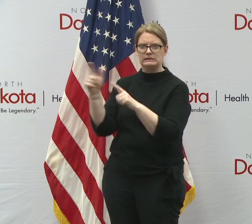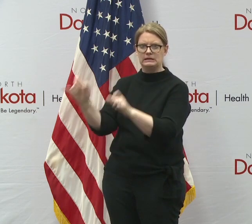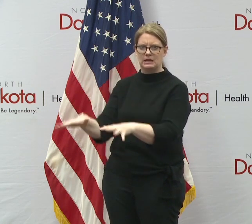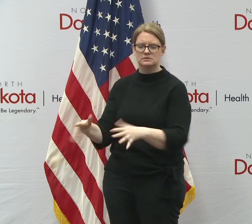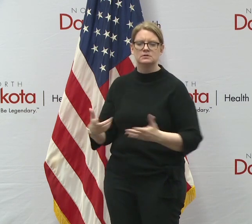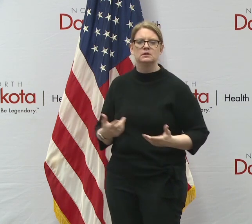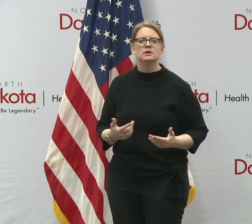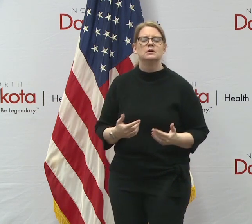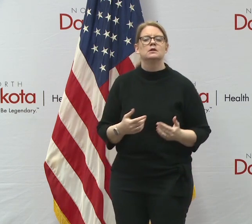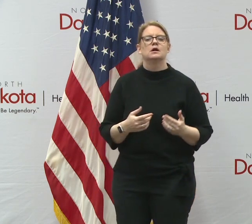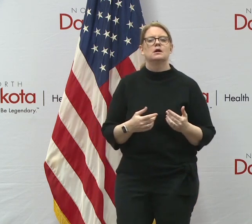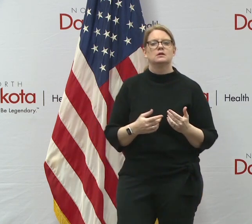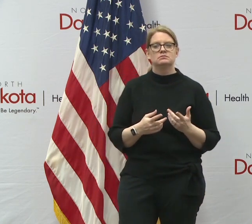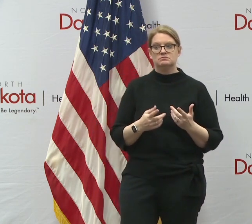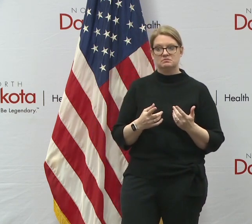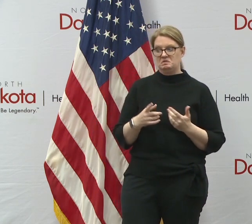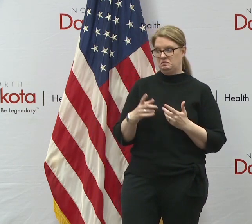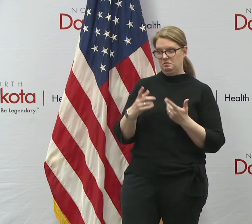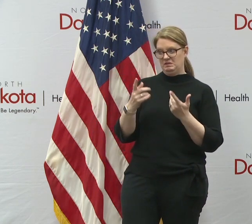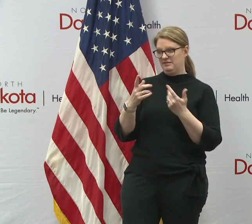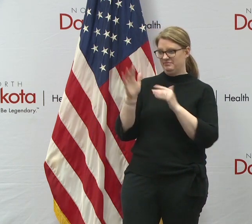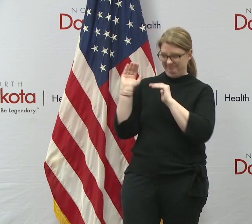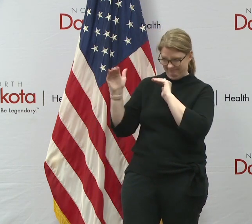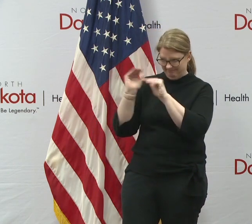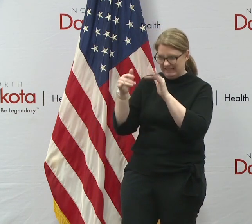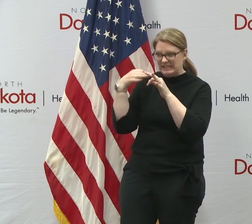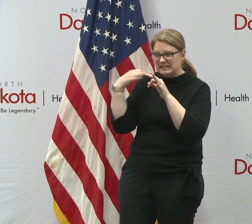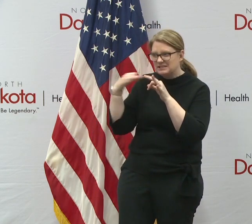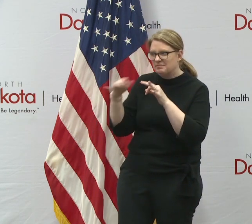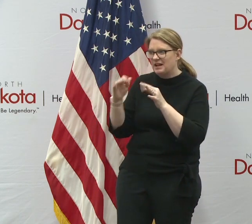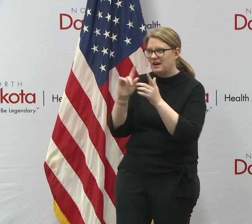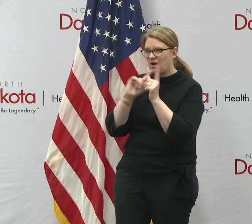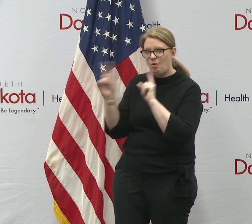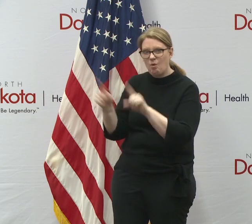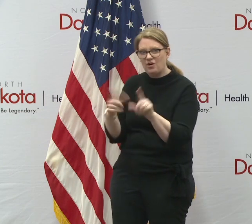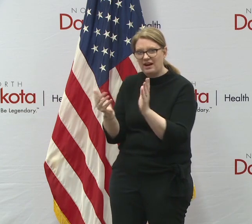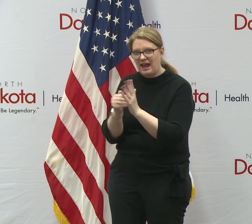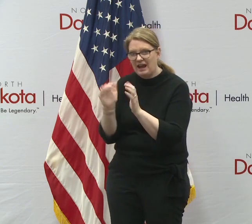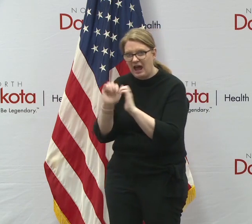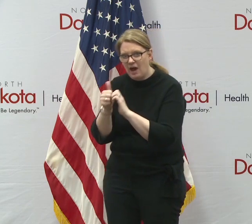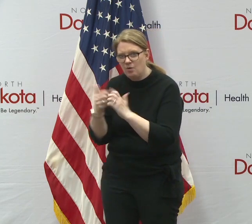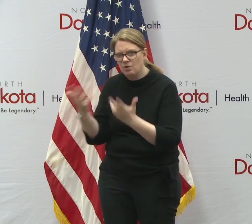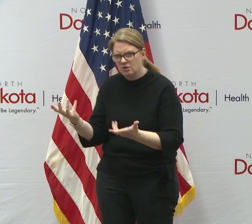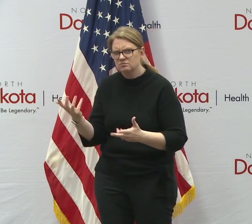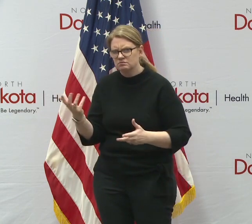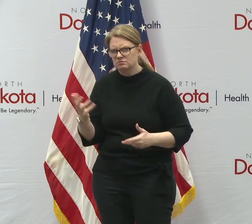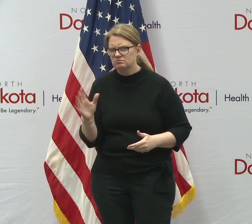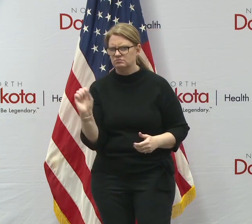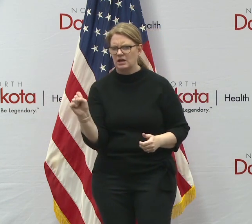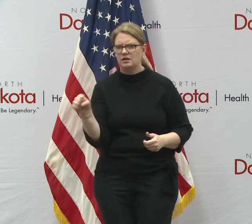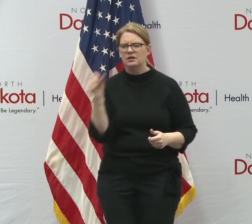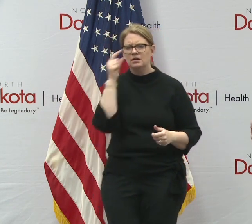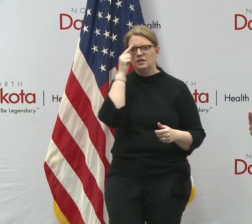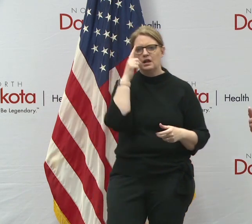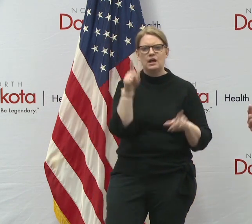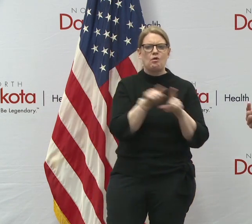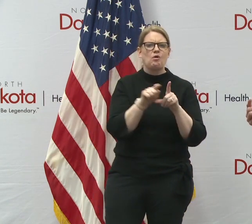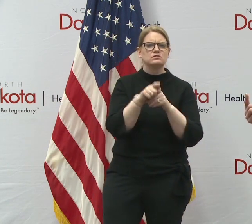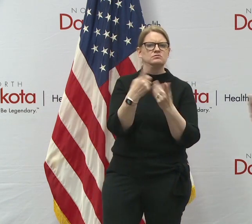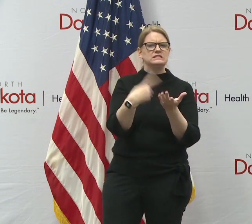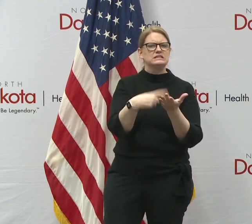everybody knows exactly how to reorder through our automated ordering system, and also talked about things that we can do